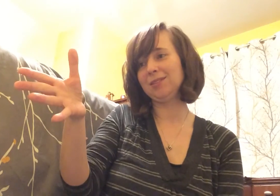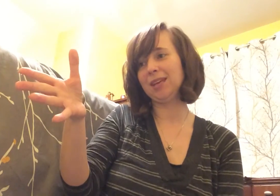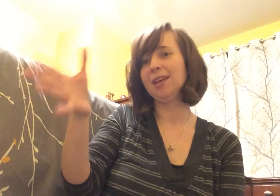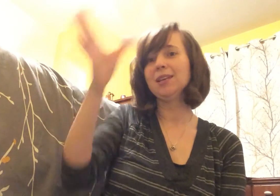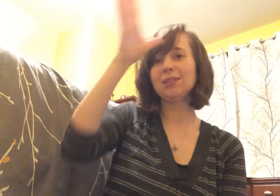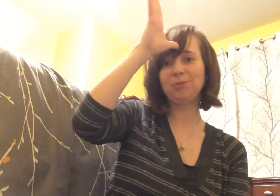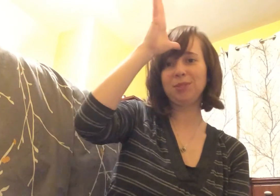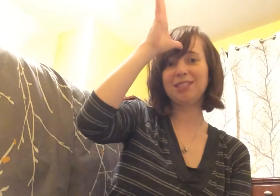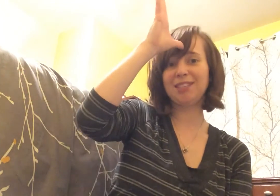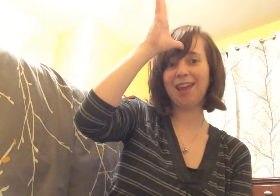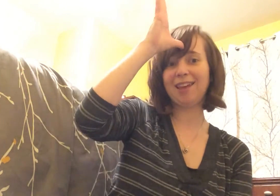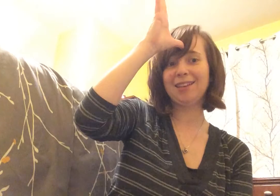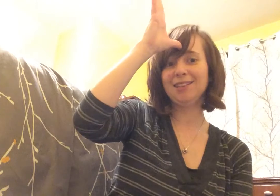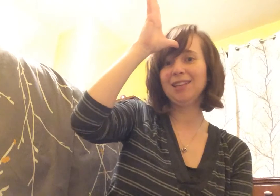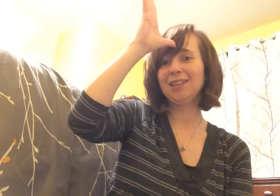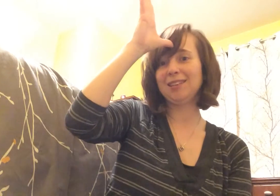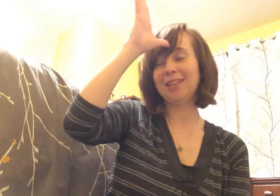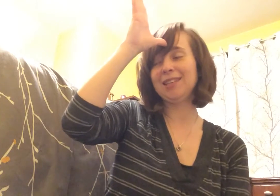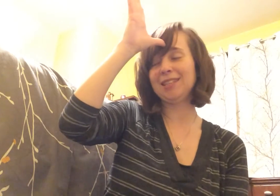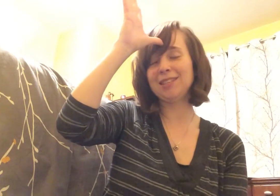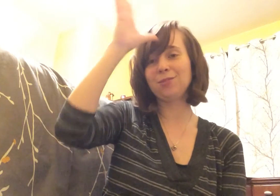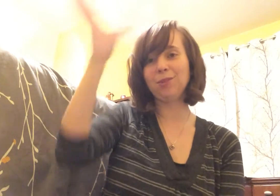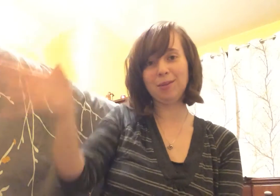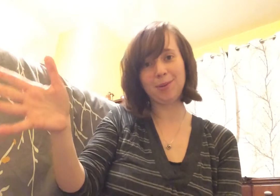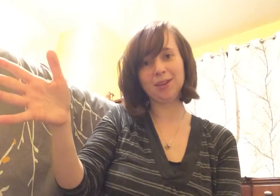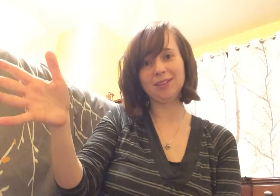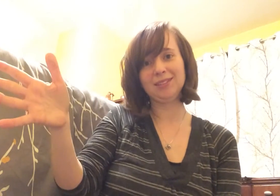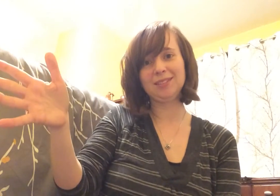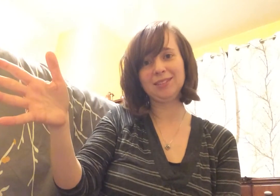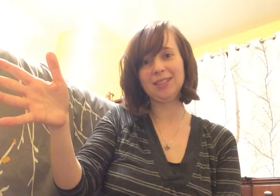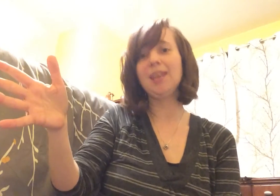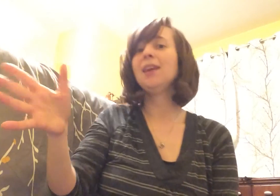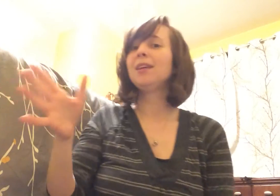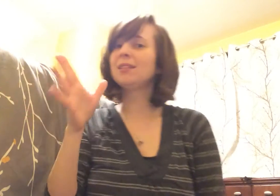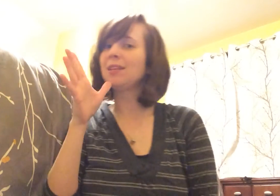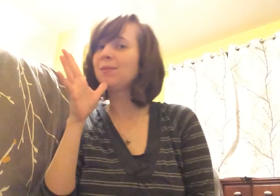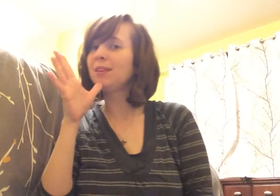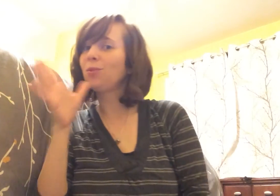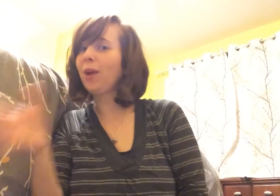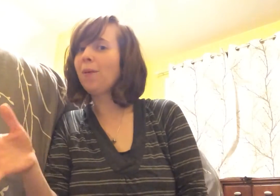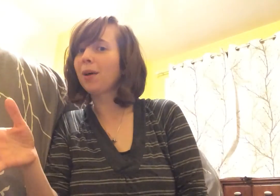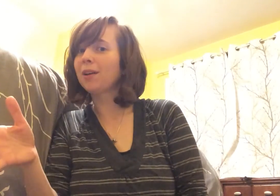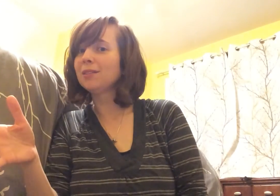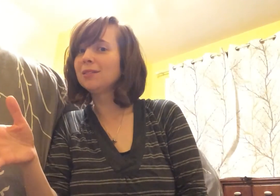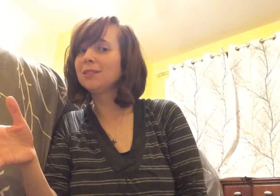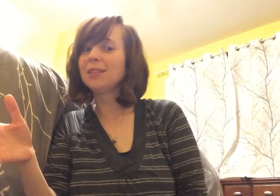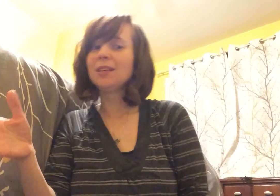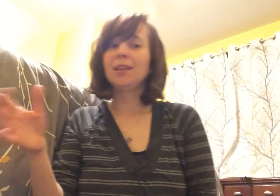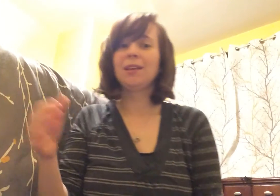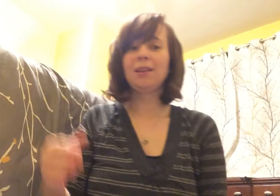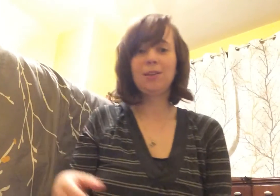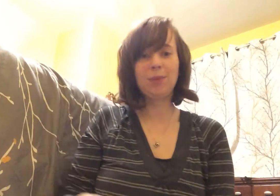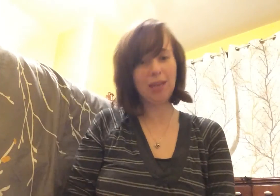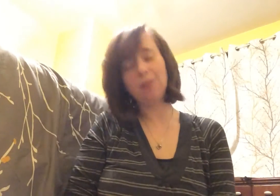Okay, so this was dad, and this is grandpa. Okay, and the same thing, grandma. And if